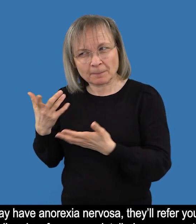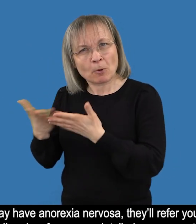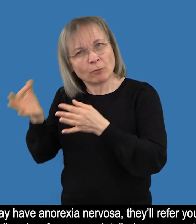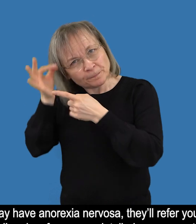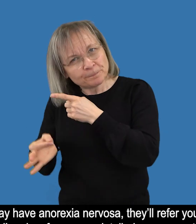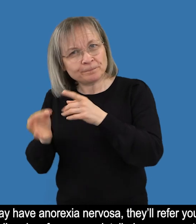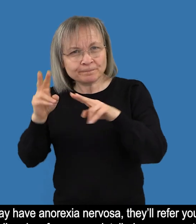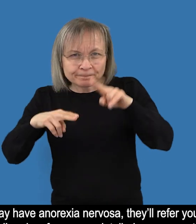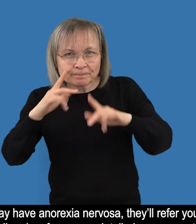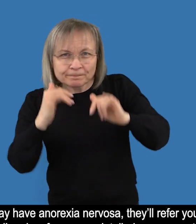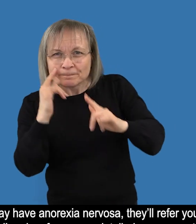more detailed assessment.